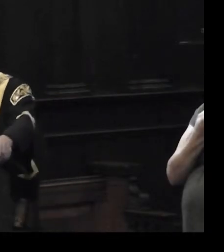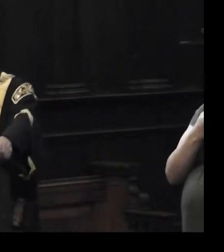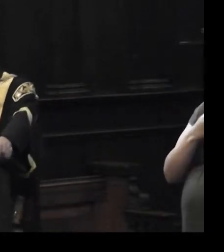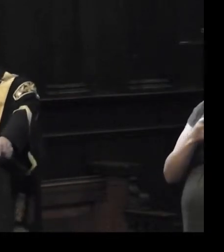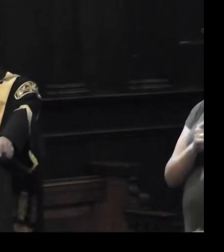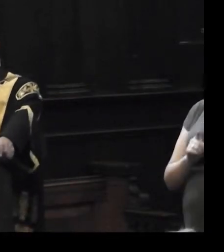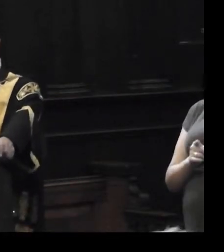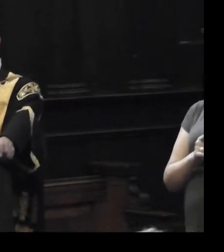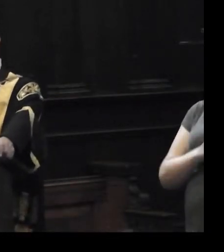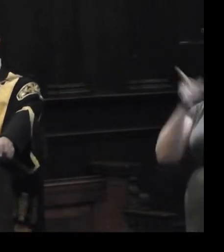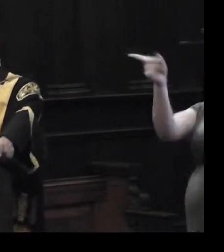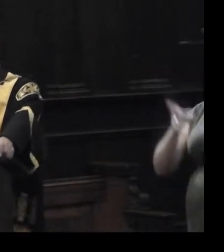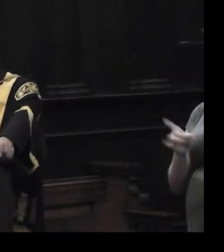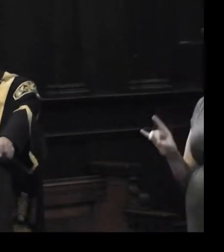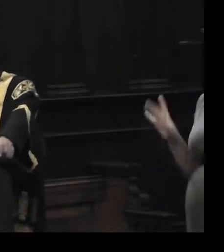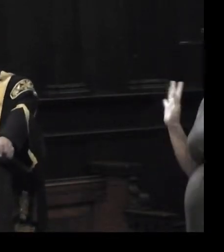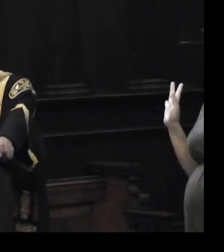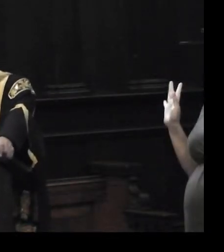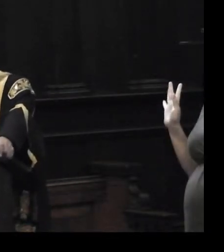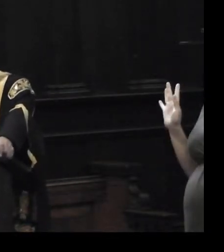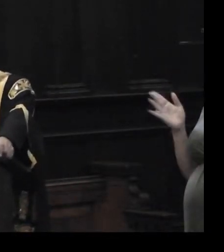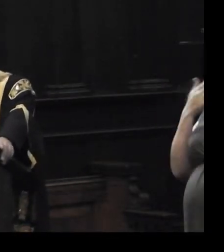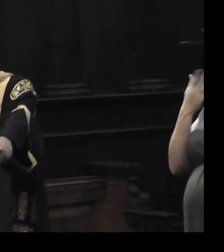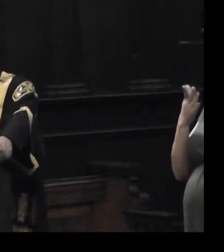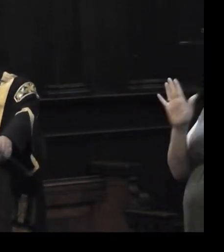way, and don't panic or rush.